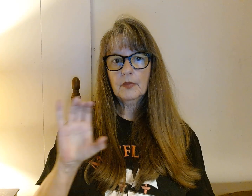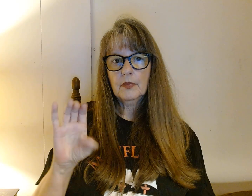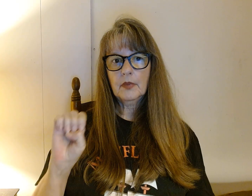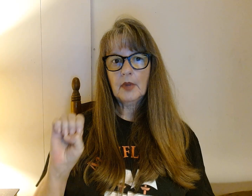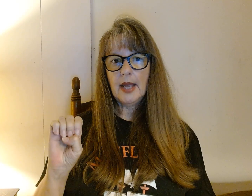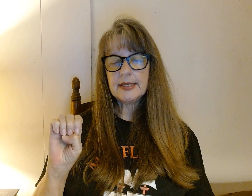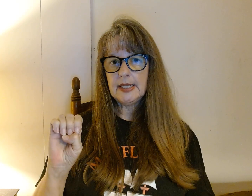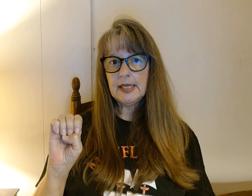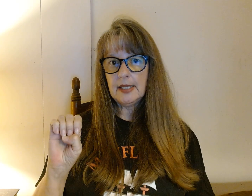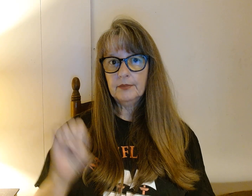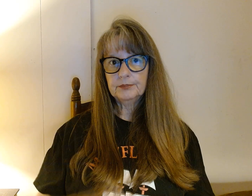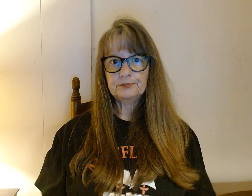ICE.